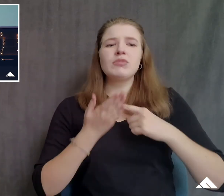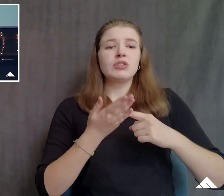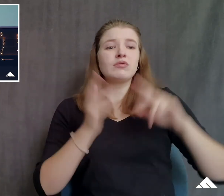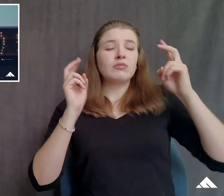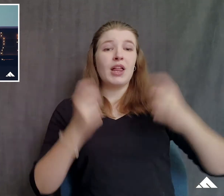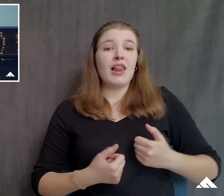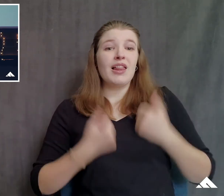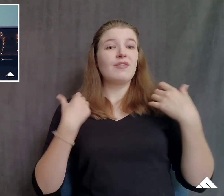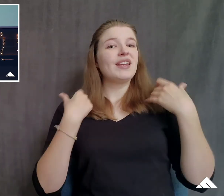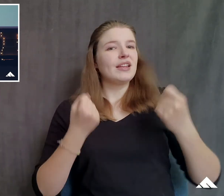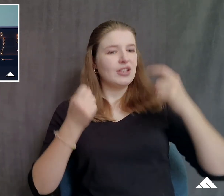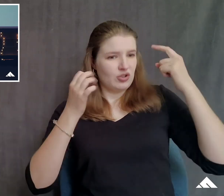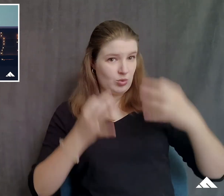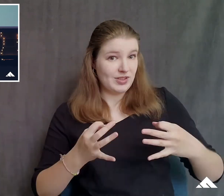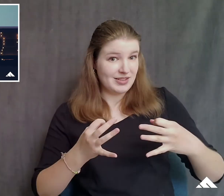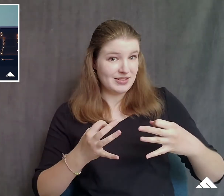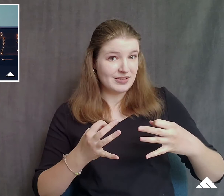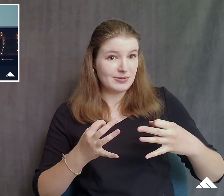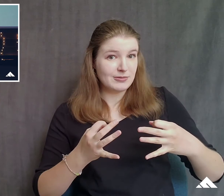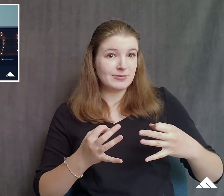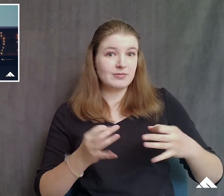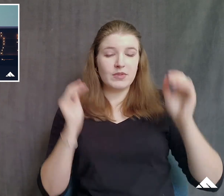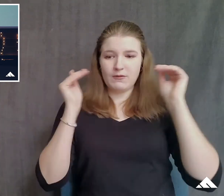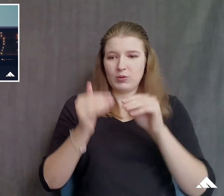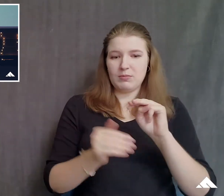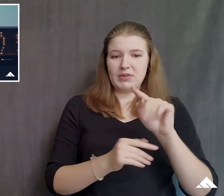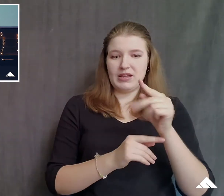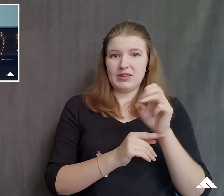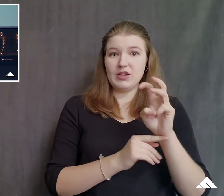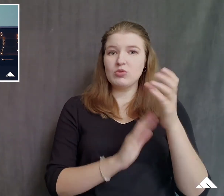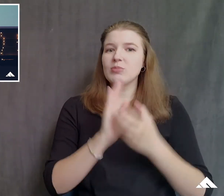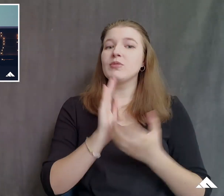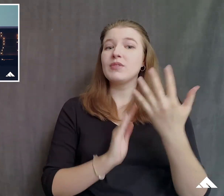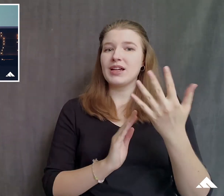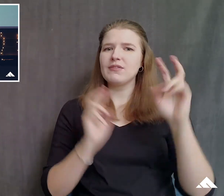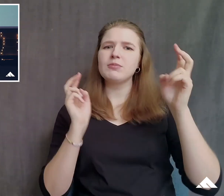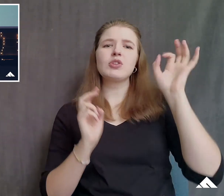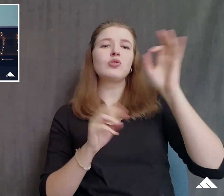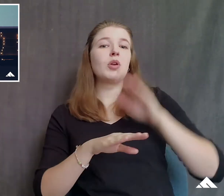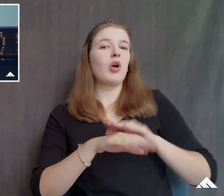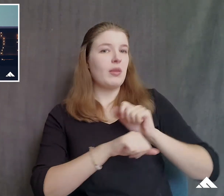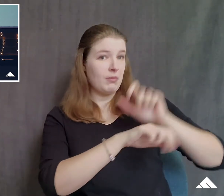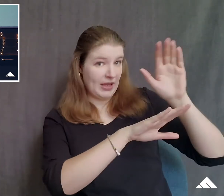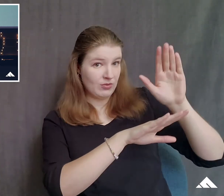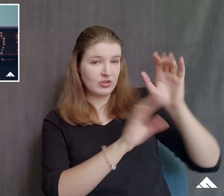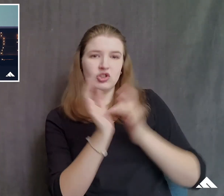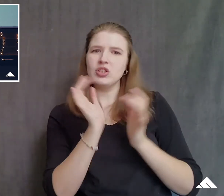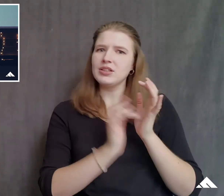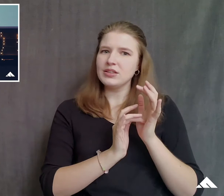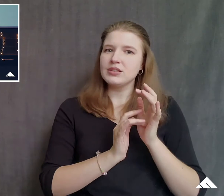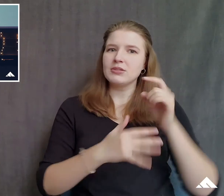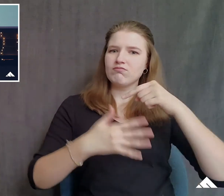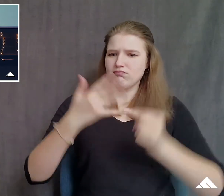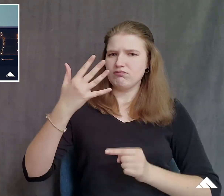series is based on Matthew 5, where Jesus starts out the Sermon on the Mount, and he makes eight very